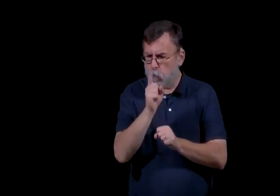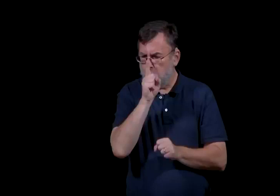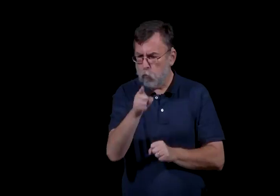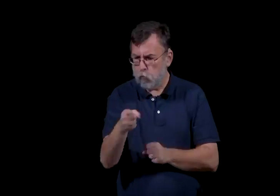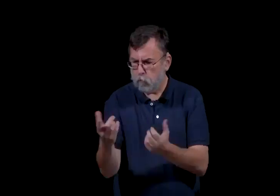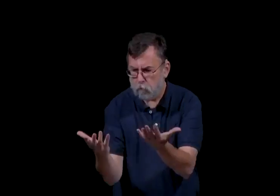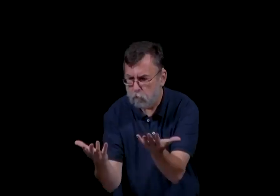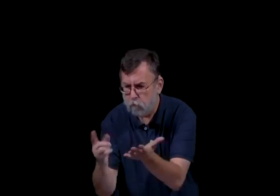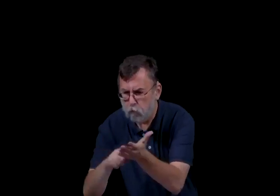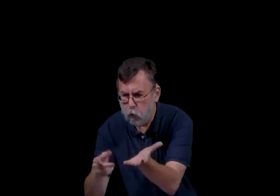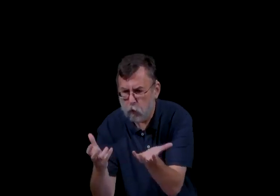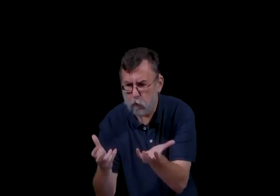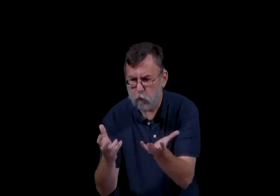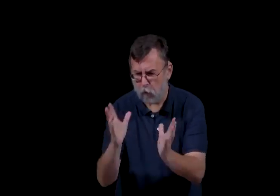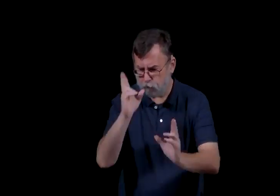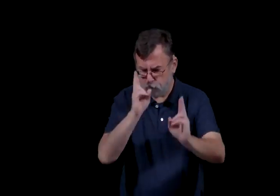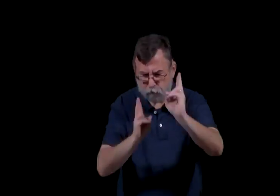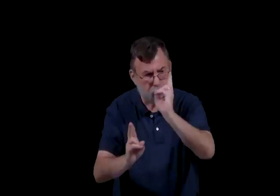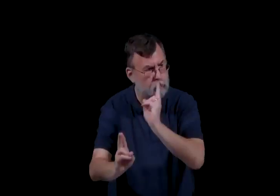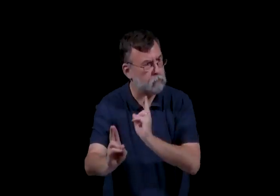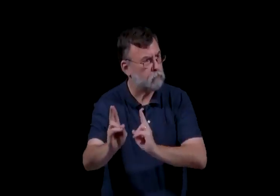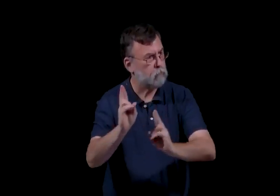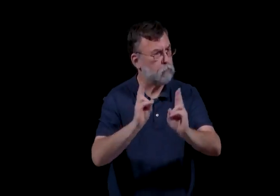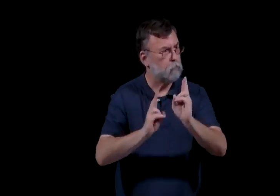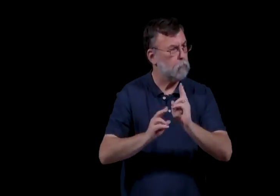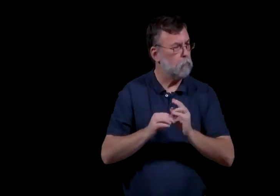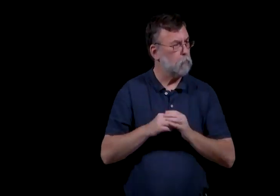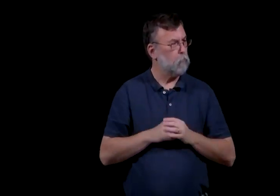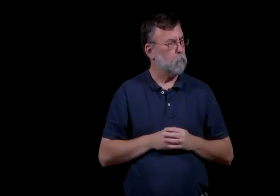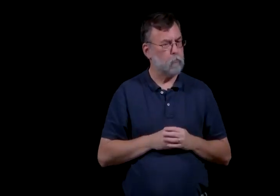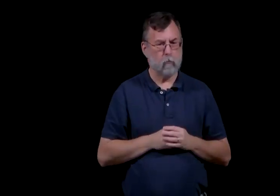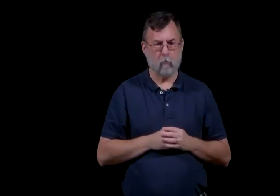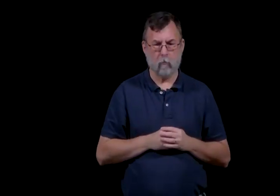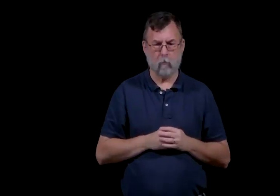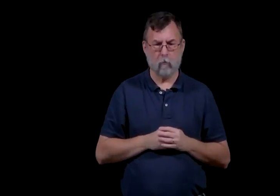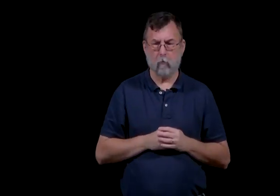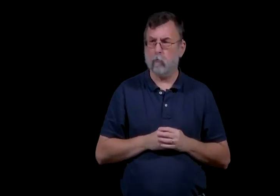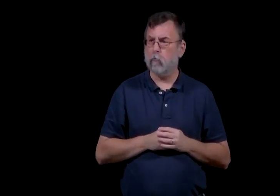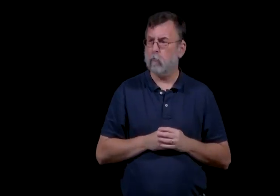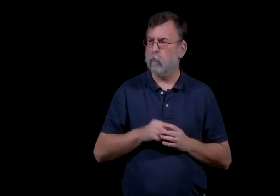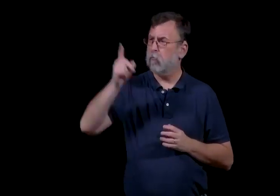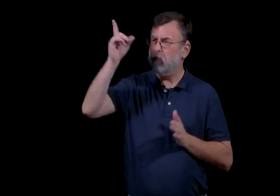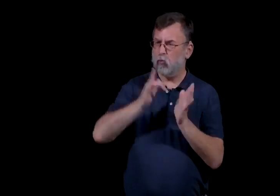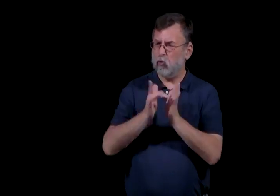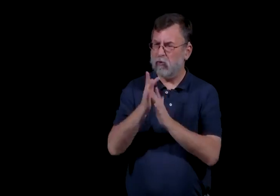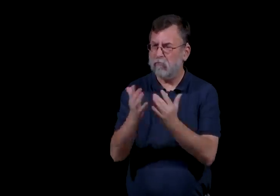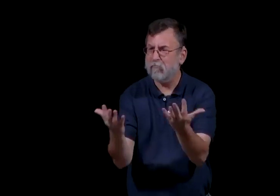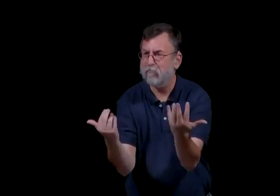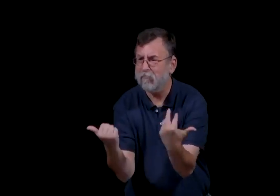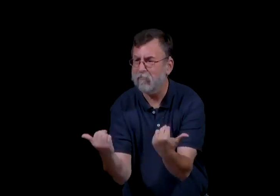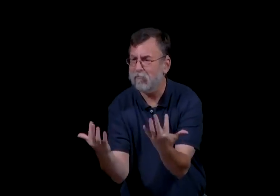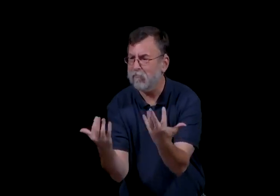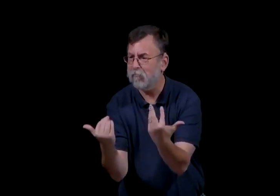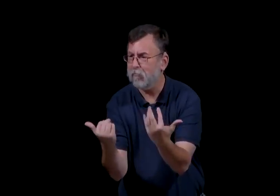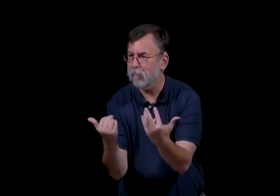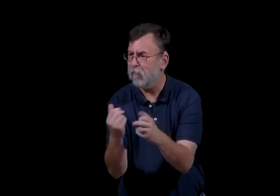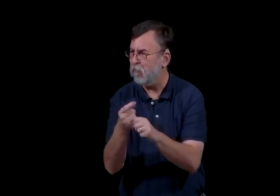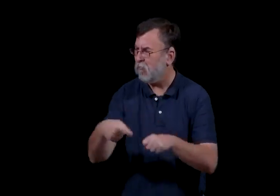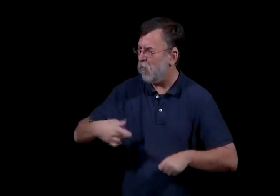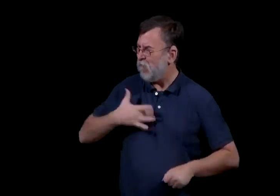Like the oil. It means we're honoring our guests, our visitors. And Jesus is